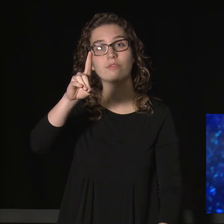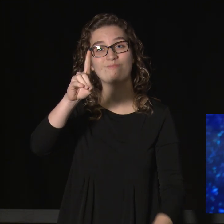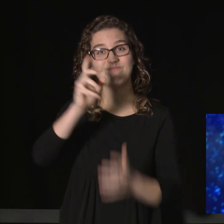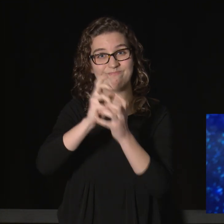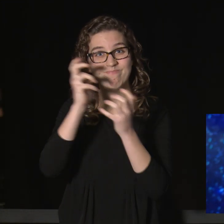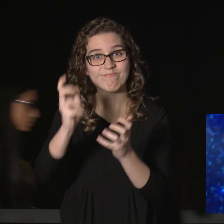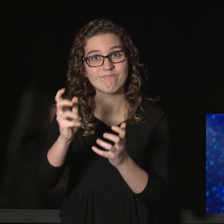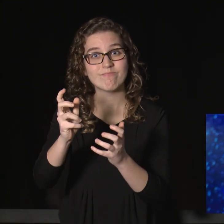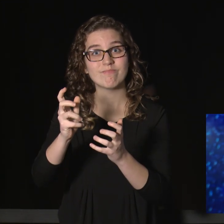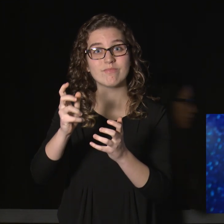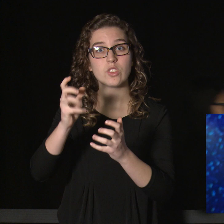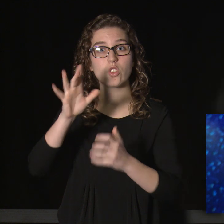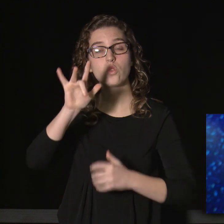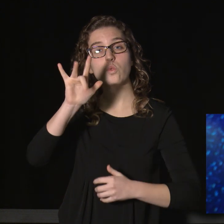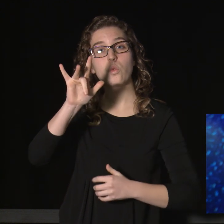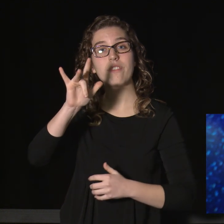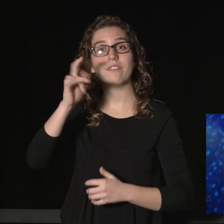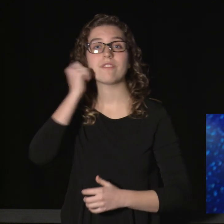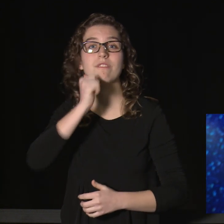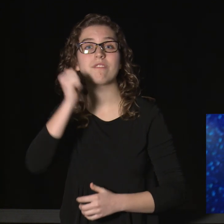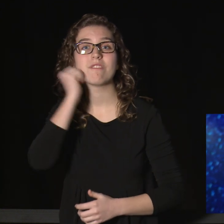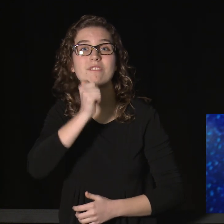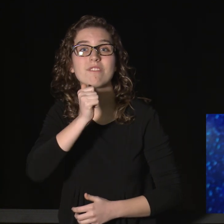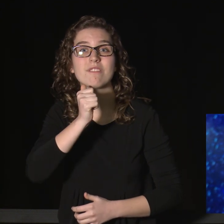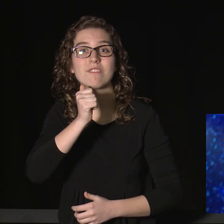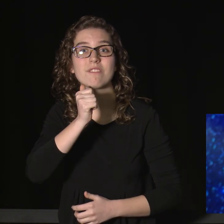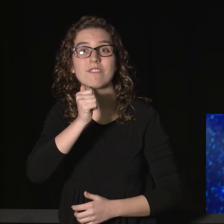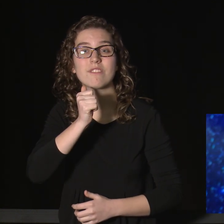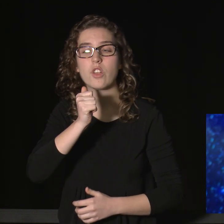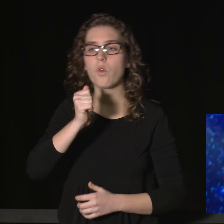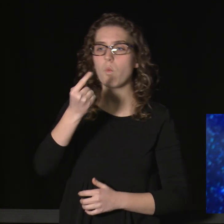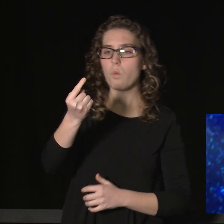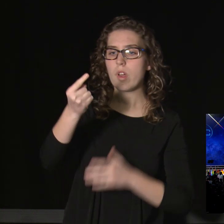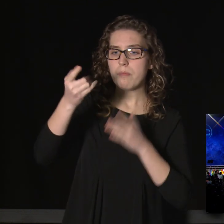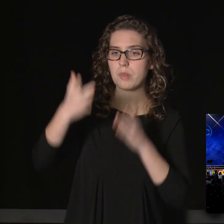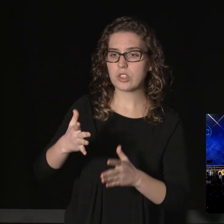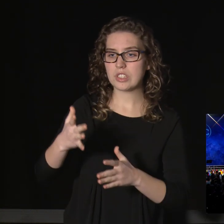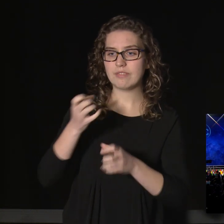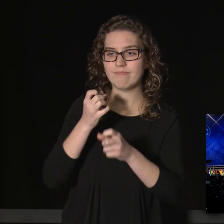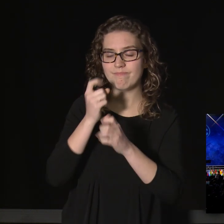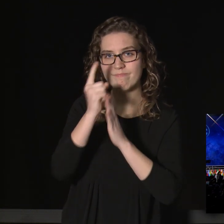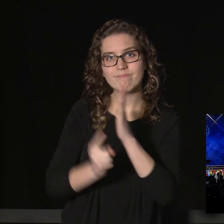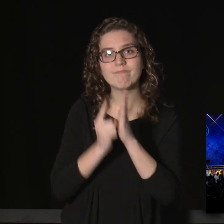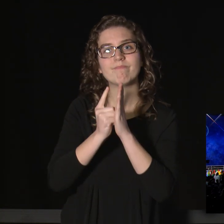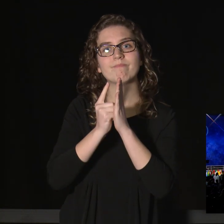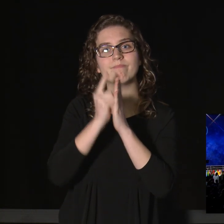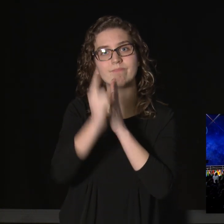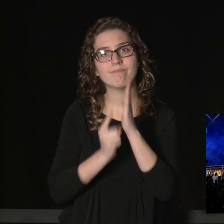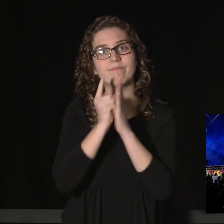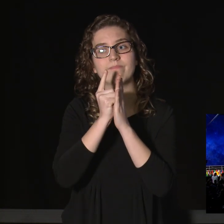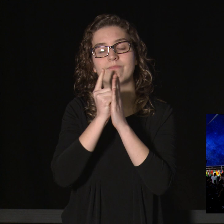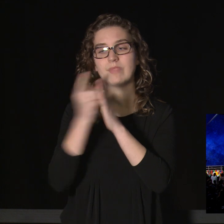day. That's one person every hour who's dropping dead because of